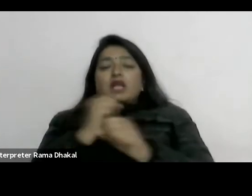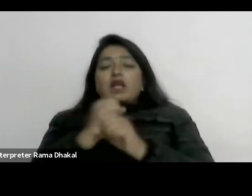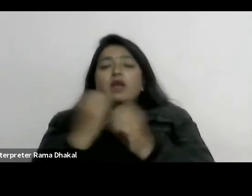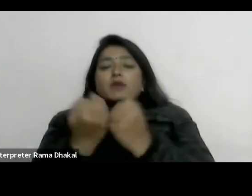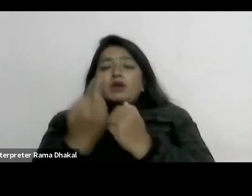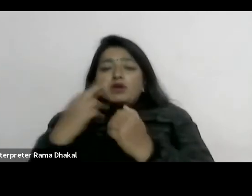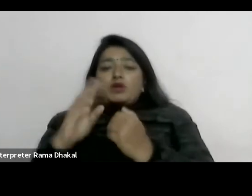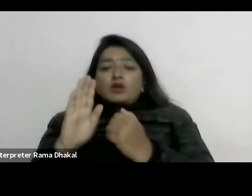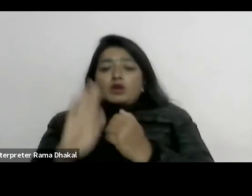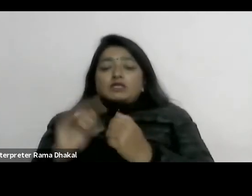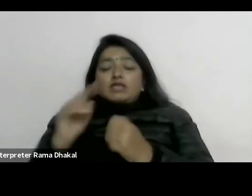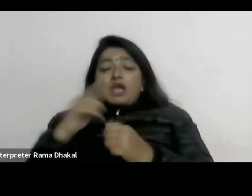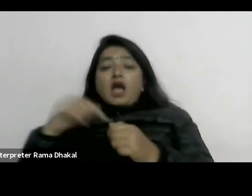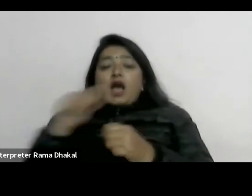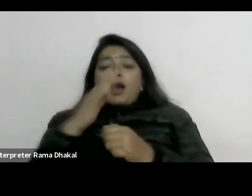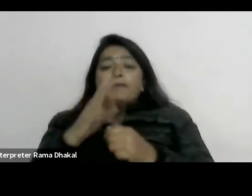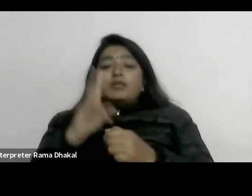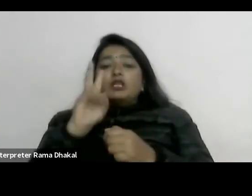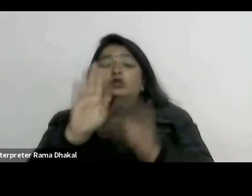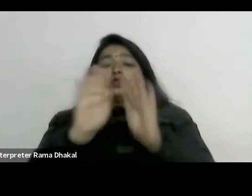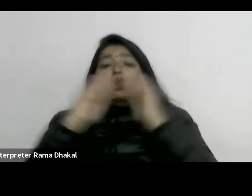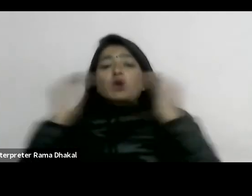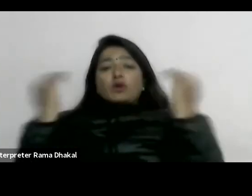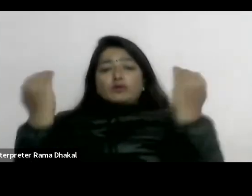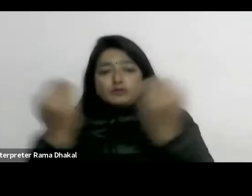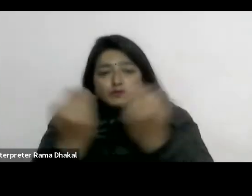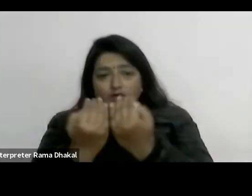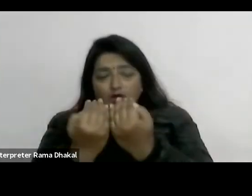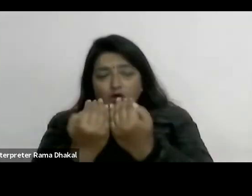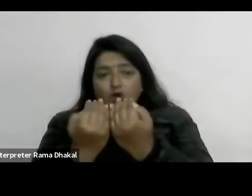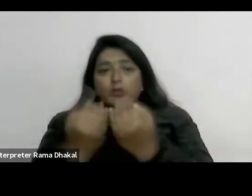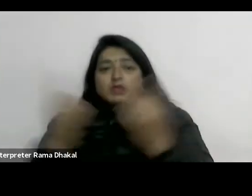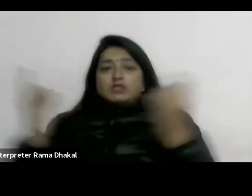importantly, we organized two global convenings